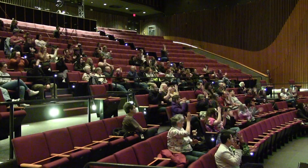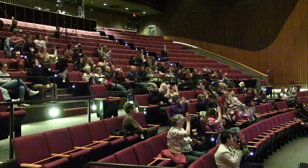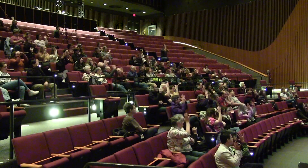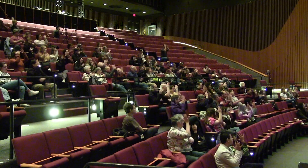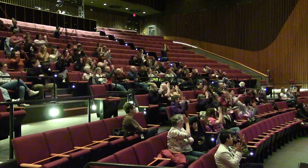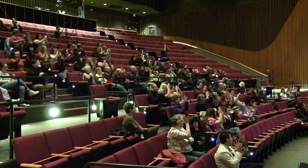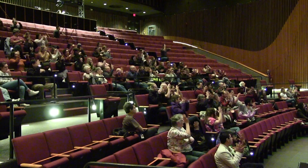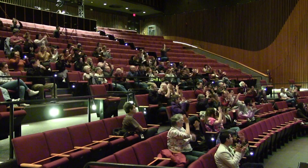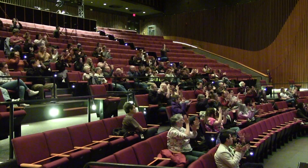Leaves falling.